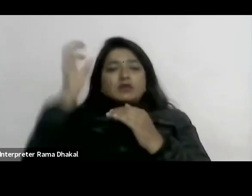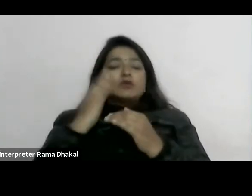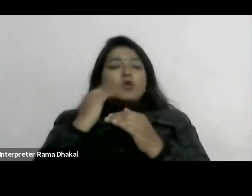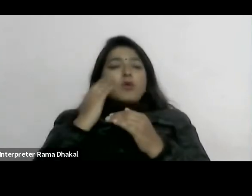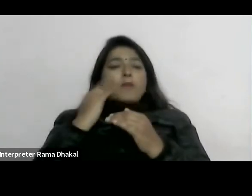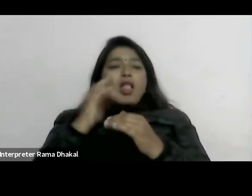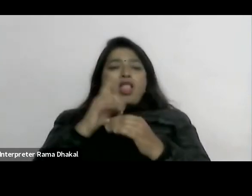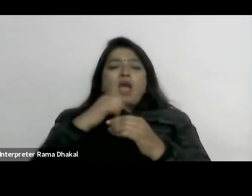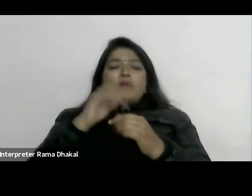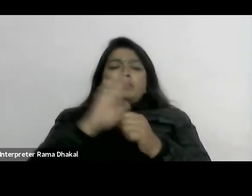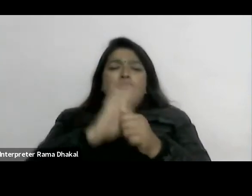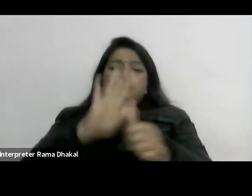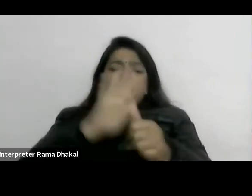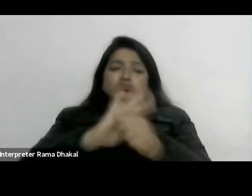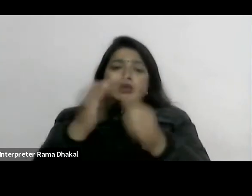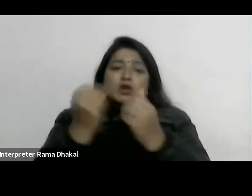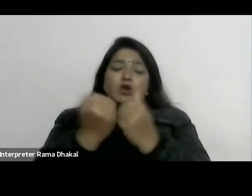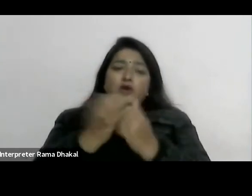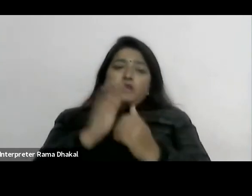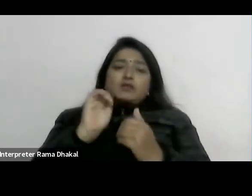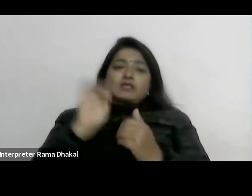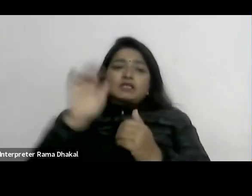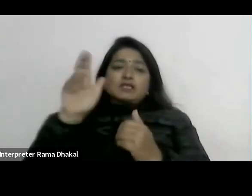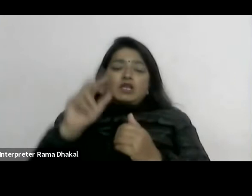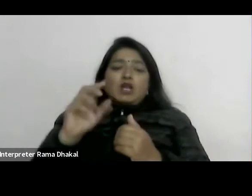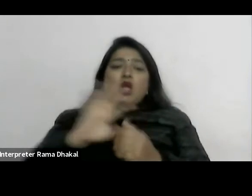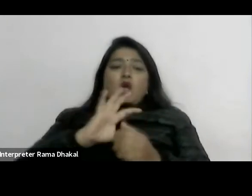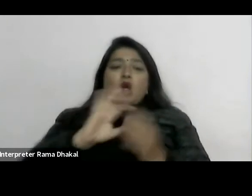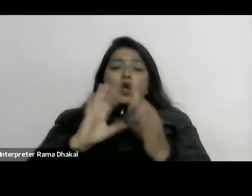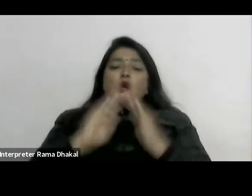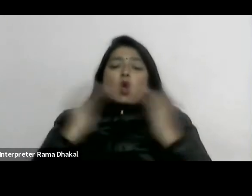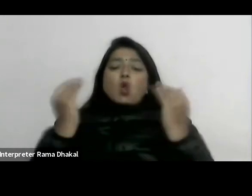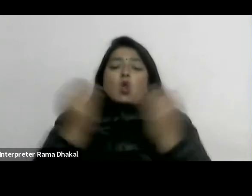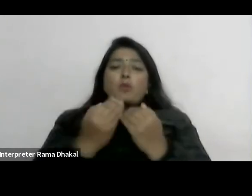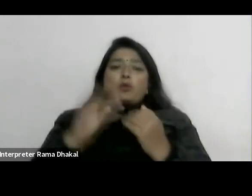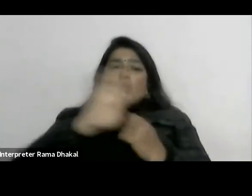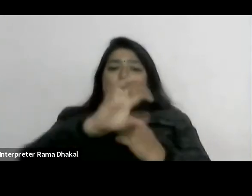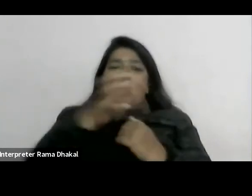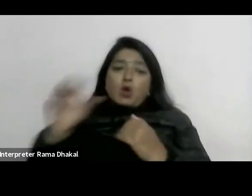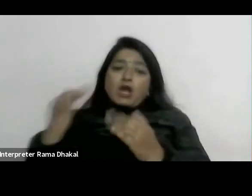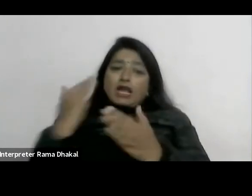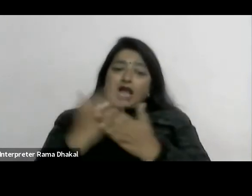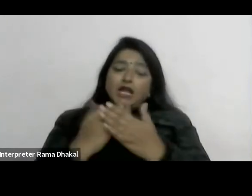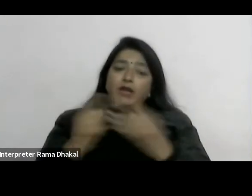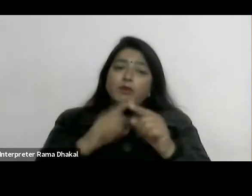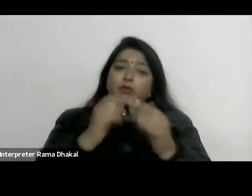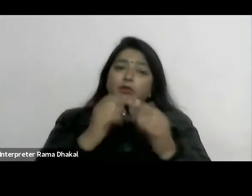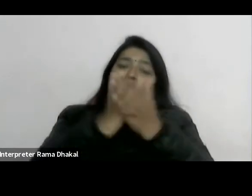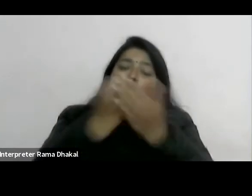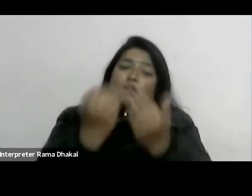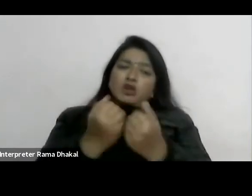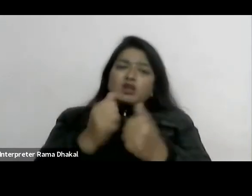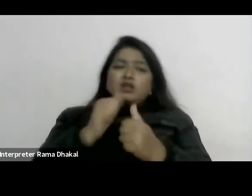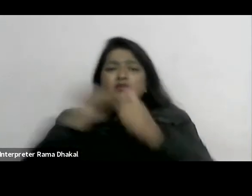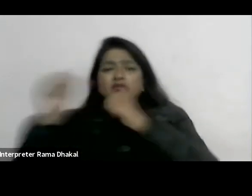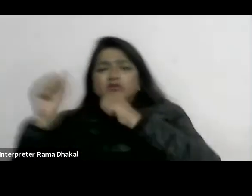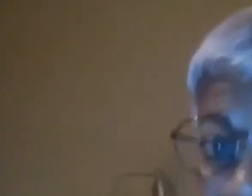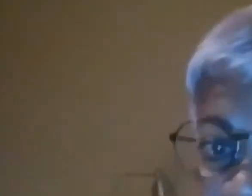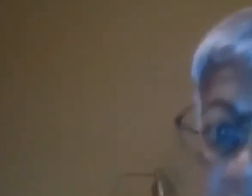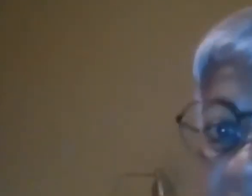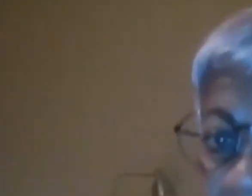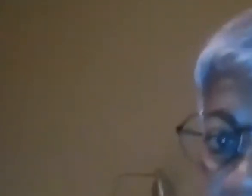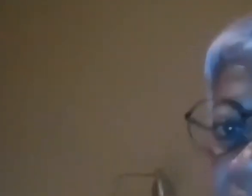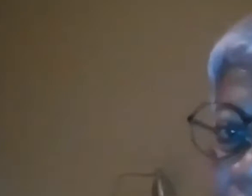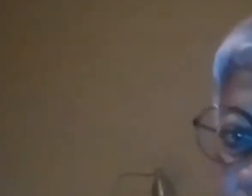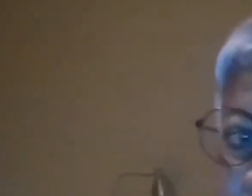CEDAW reviews, mainly through our Global to Local program, which has helped the committee to ground their dialogue with state parties in